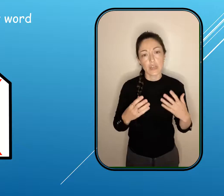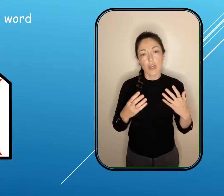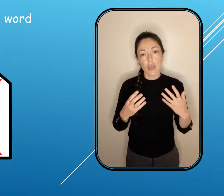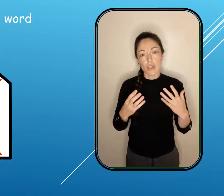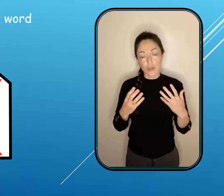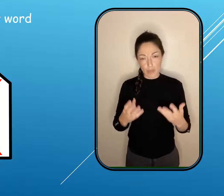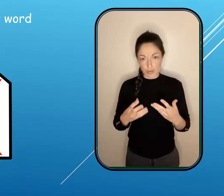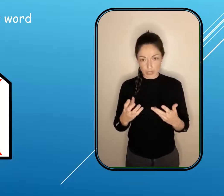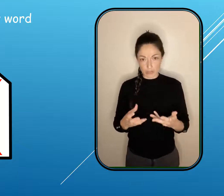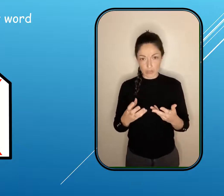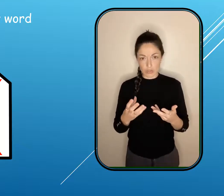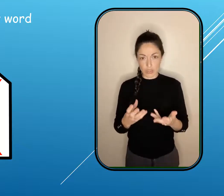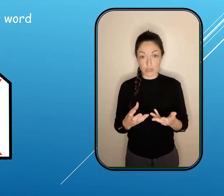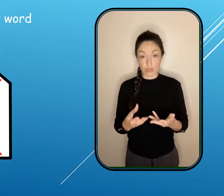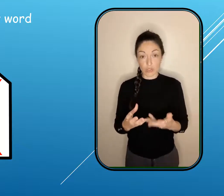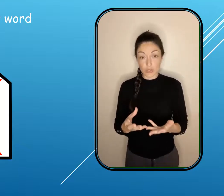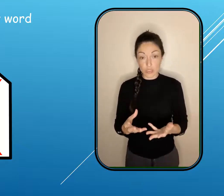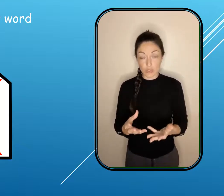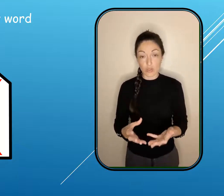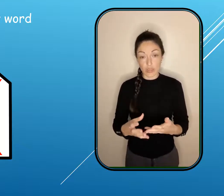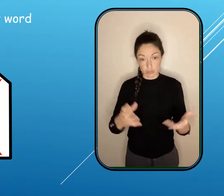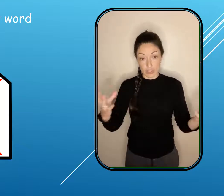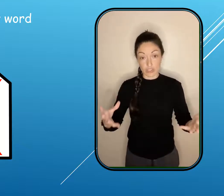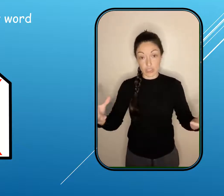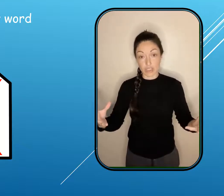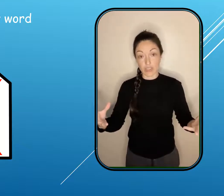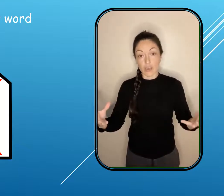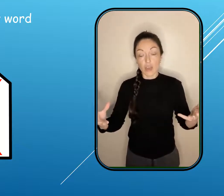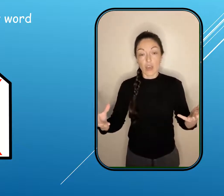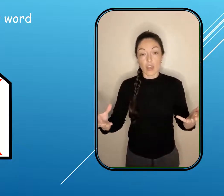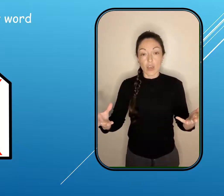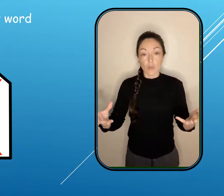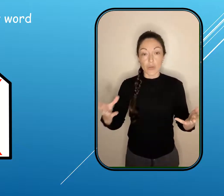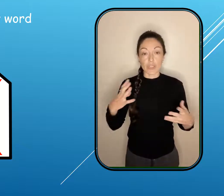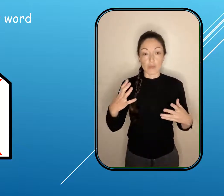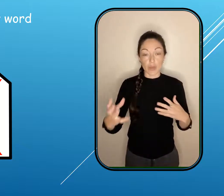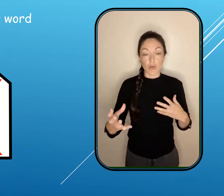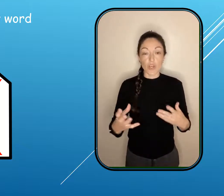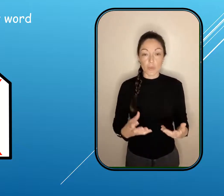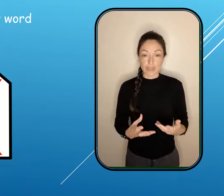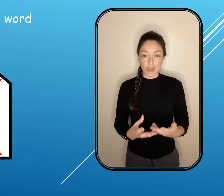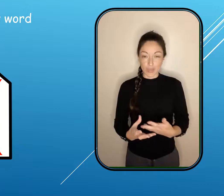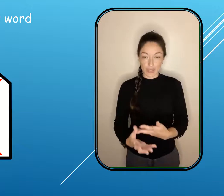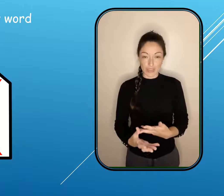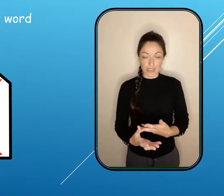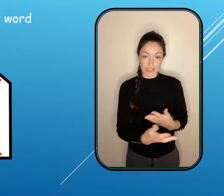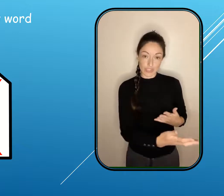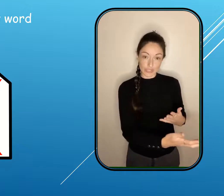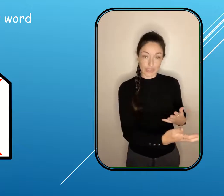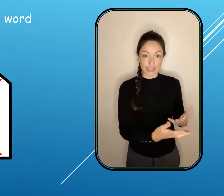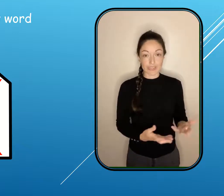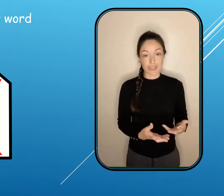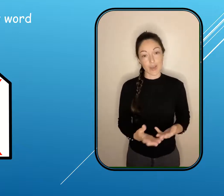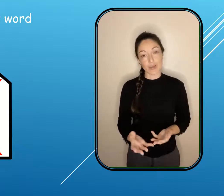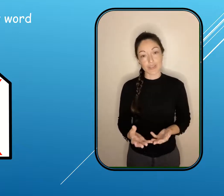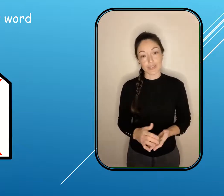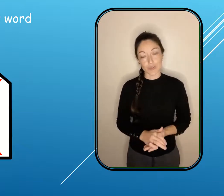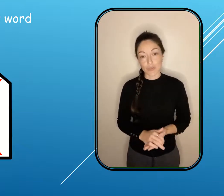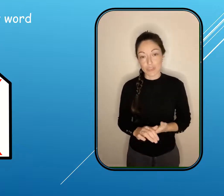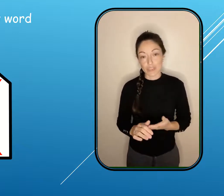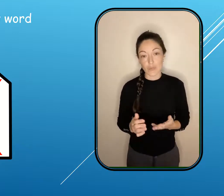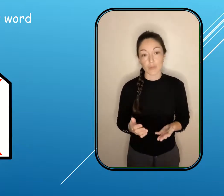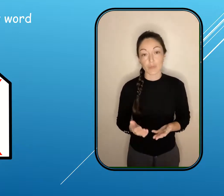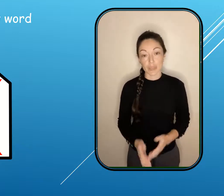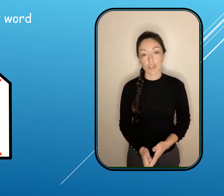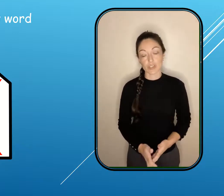increasing the amount of Makaton signs that you're using exponentially. But it's about knowing that person and adjusting it to that person. We